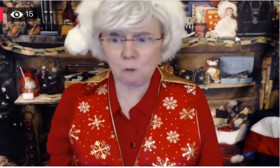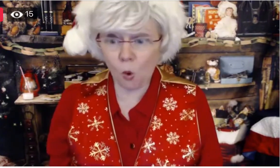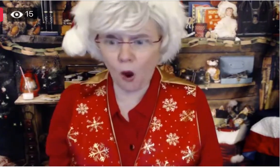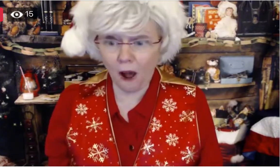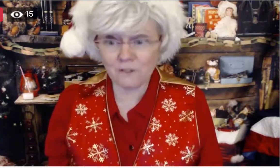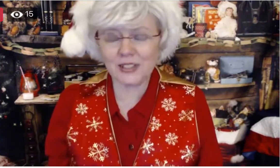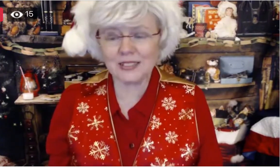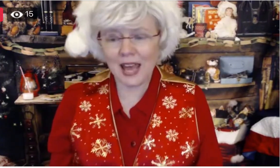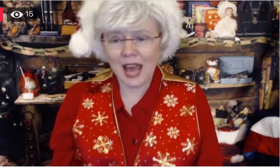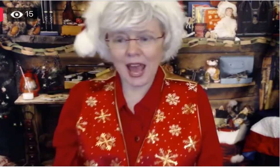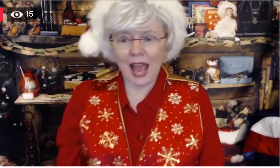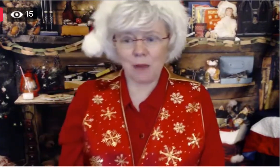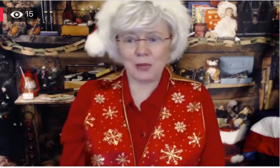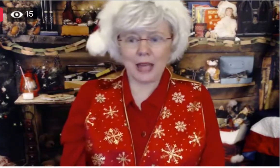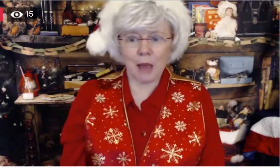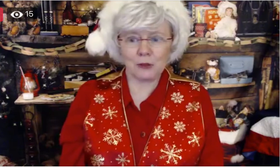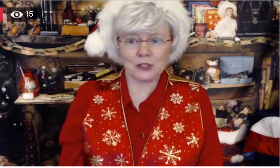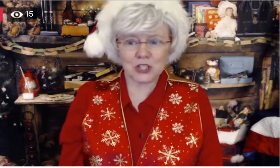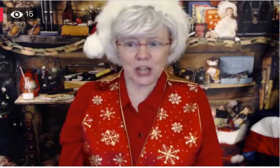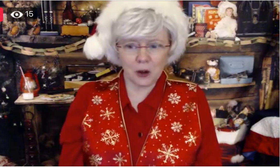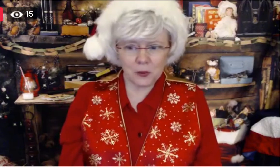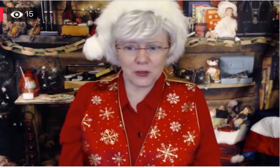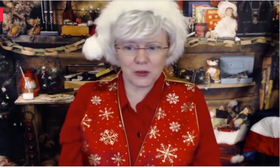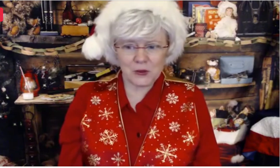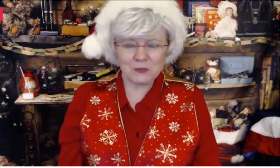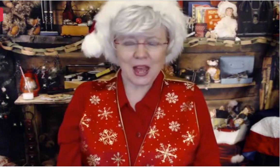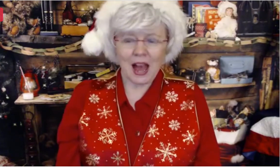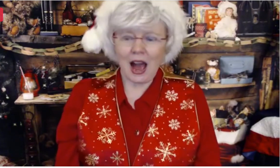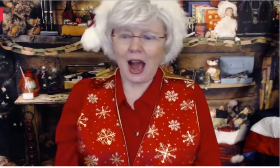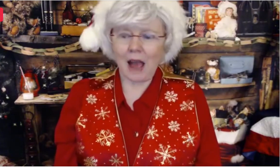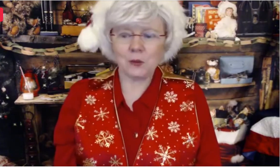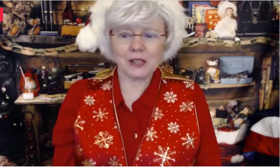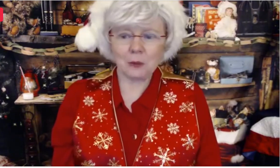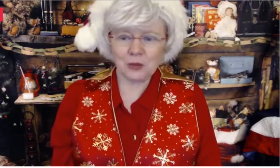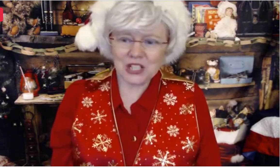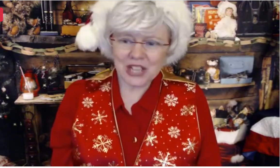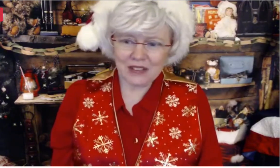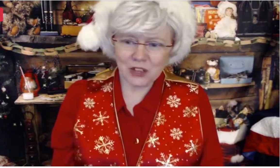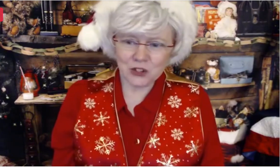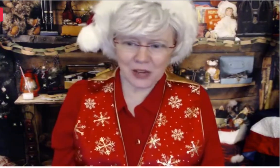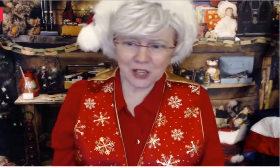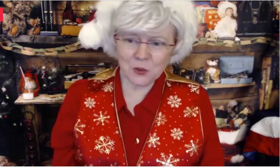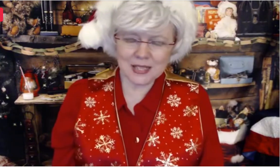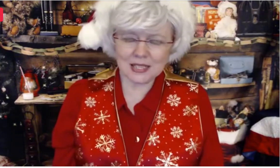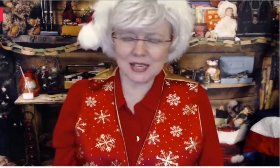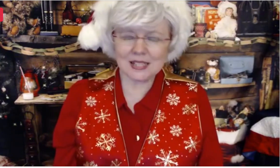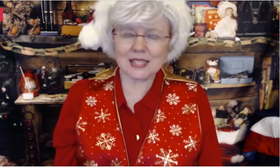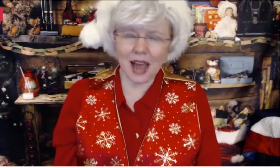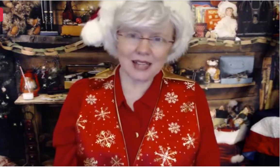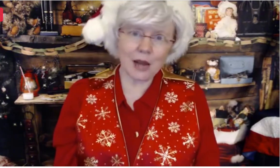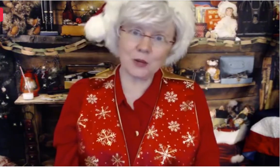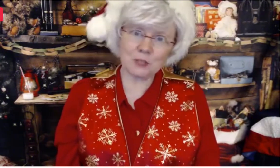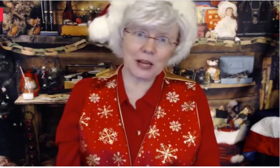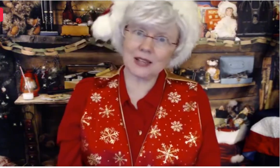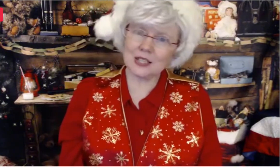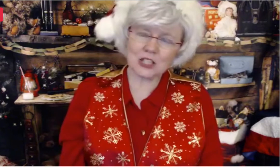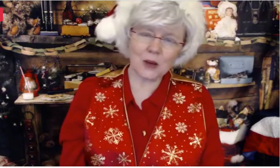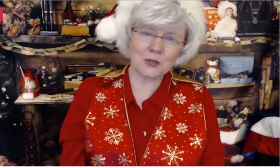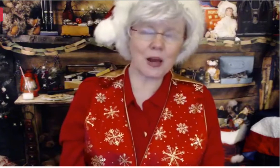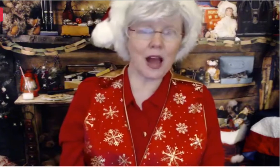more often and being able to share with you. I really appreciate that you're interested in sign language because it shows what kind